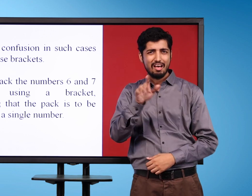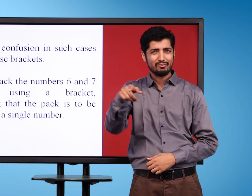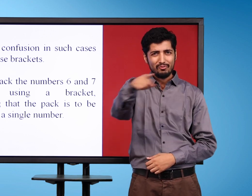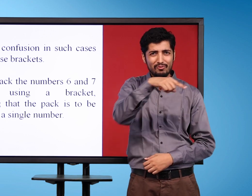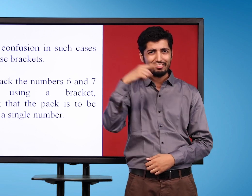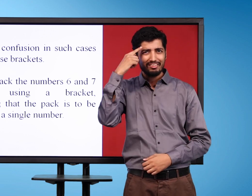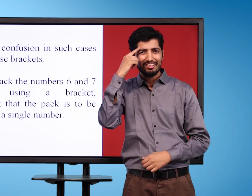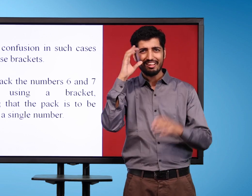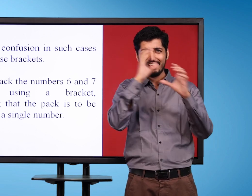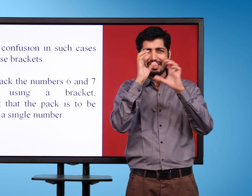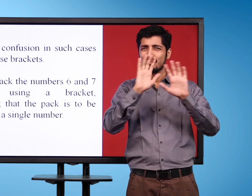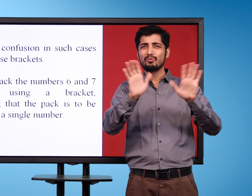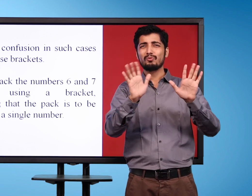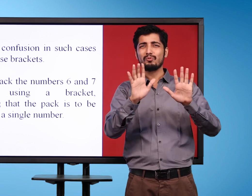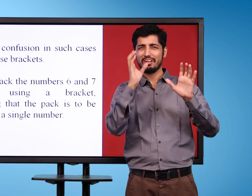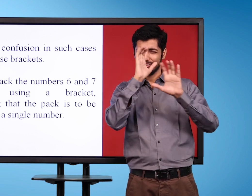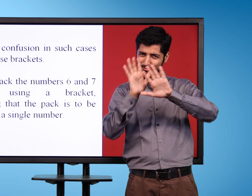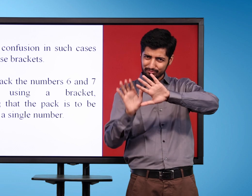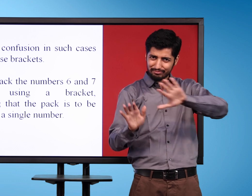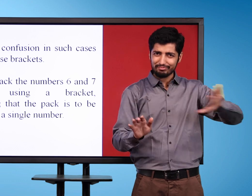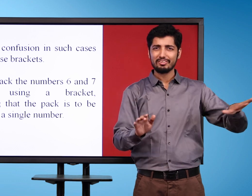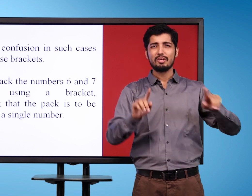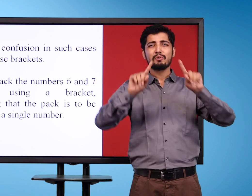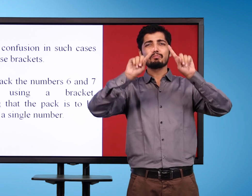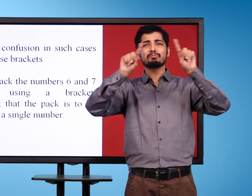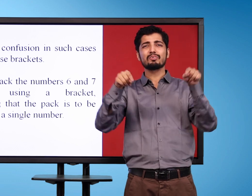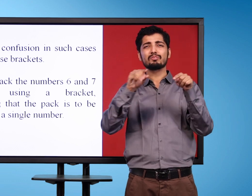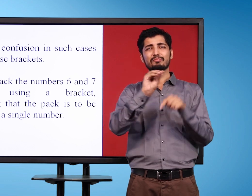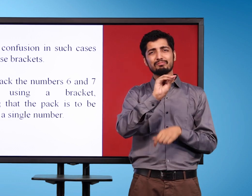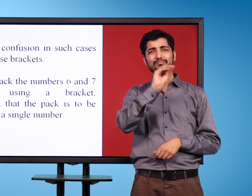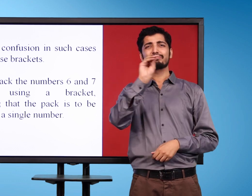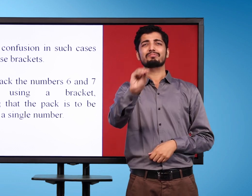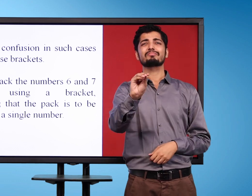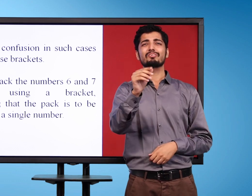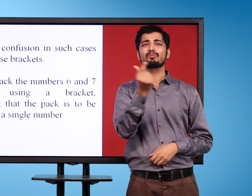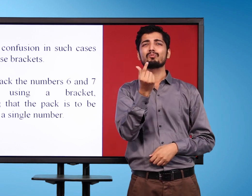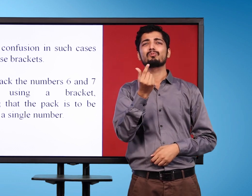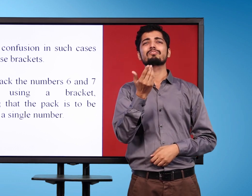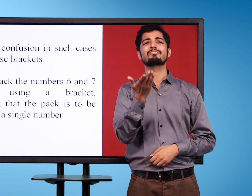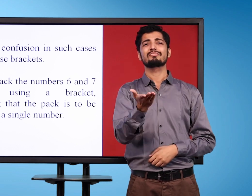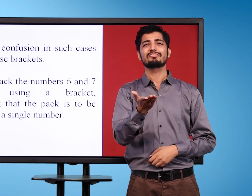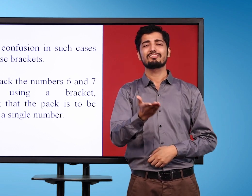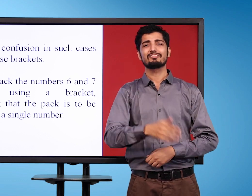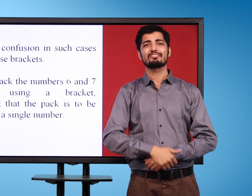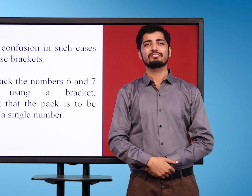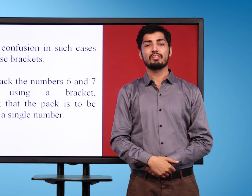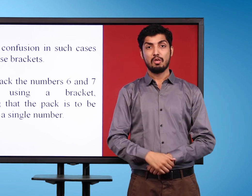To avoid confusion in such cases, we may use brackets. We can pack